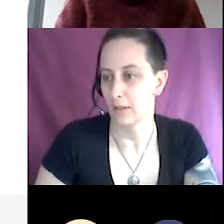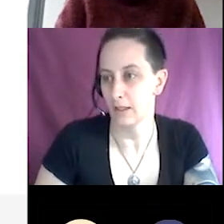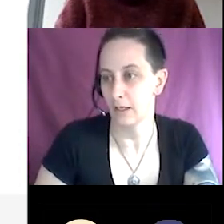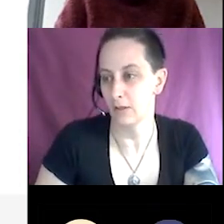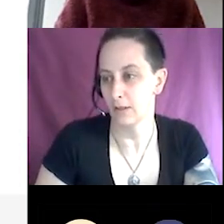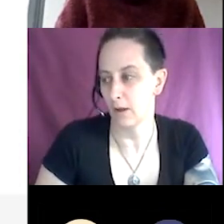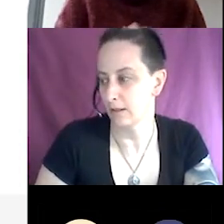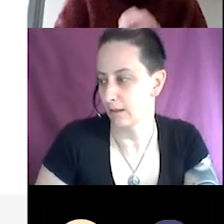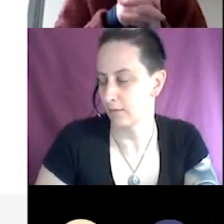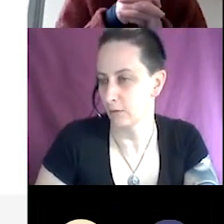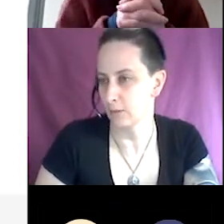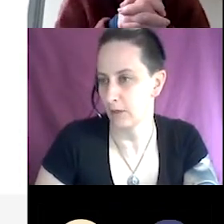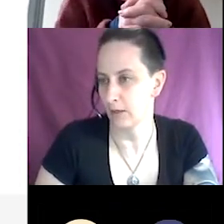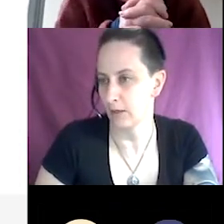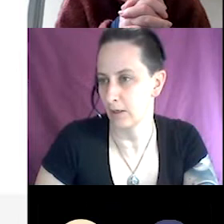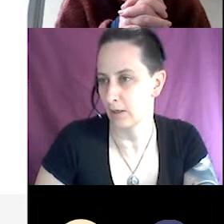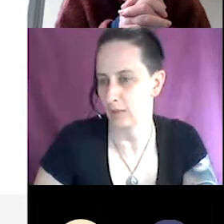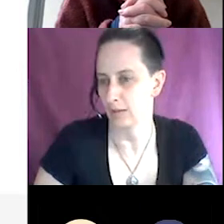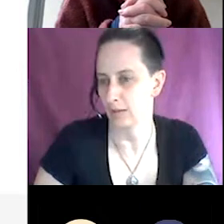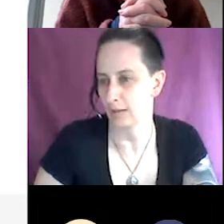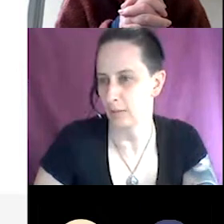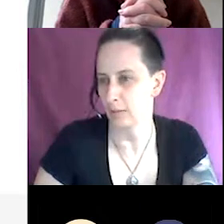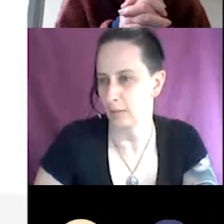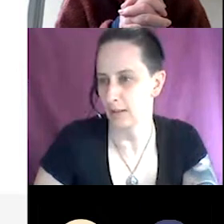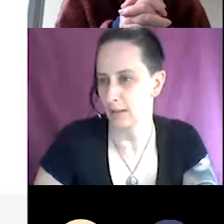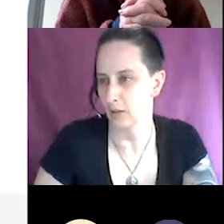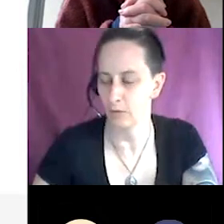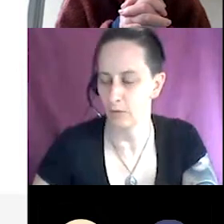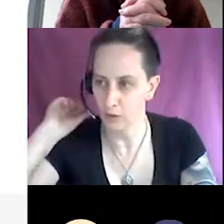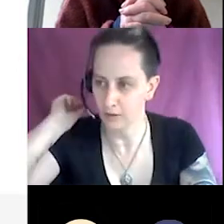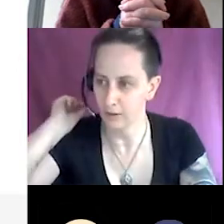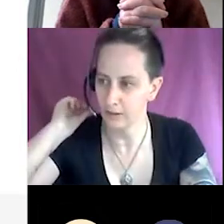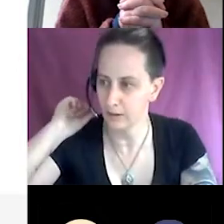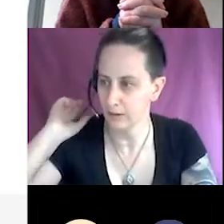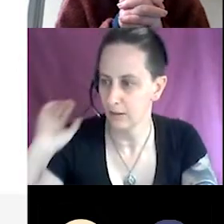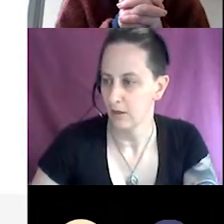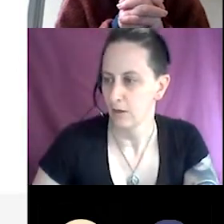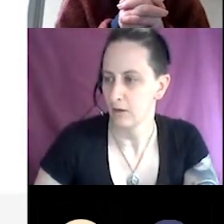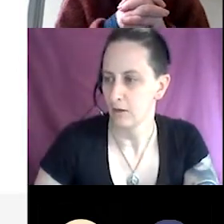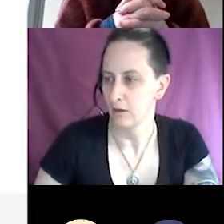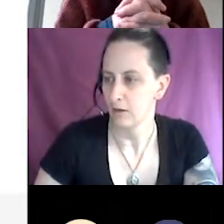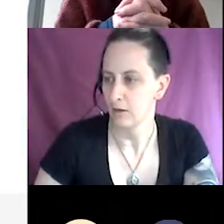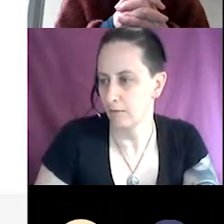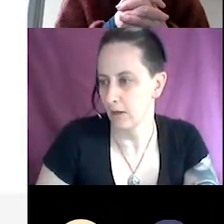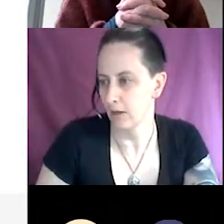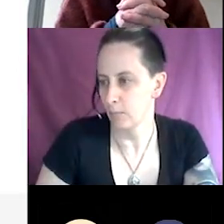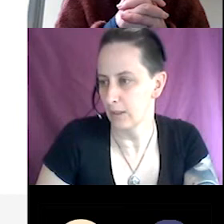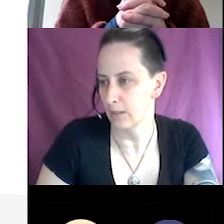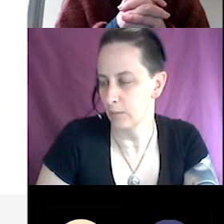So it's on its way. Unfortunately, my computer can be a little bit slow when I'm sharing screens. So I have busy